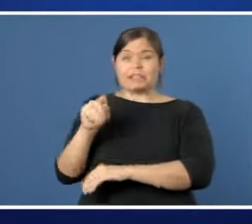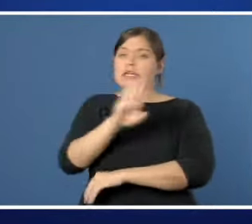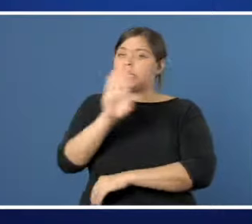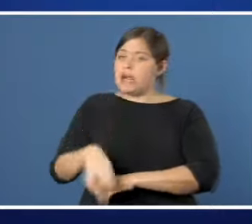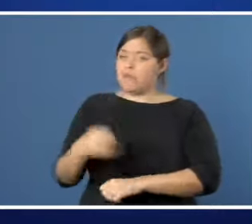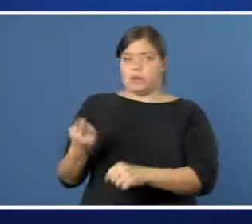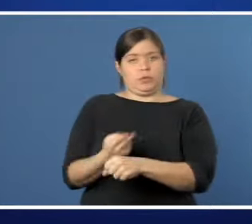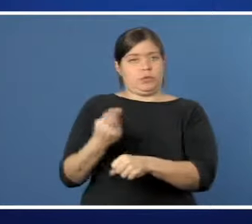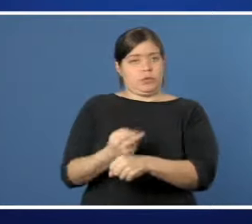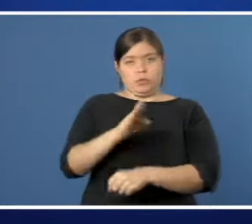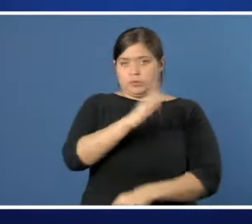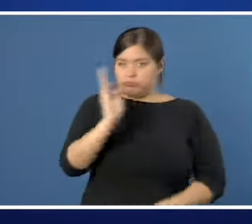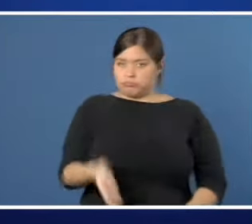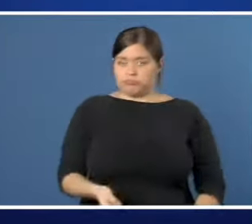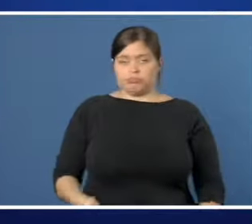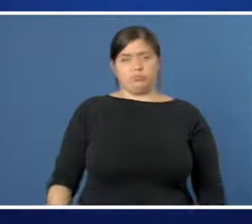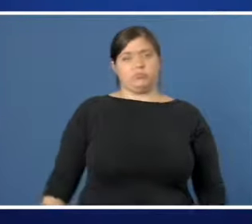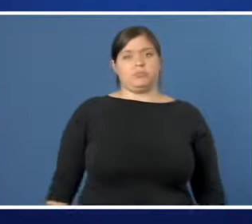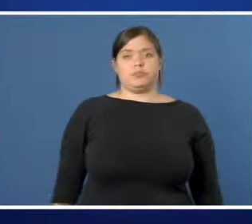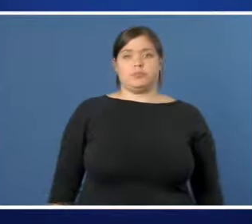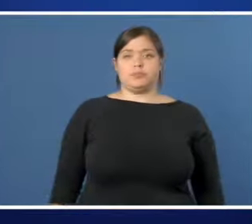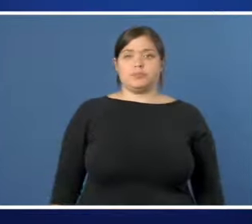or vent.